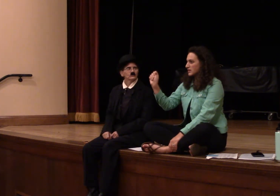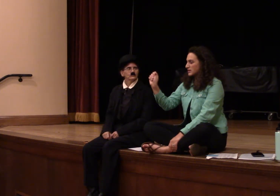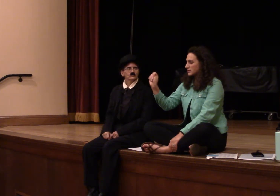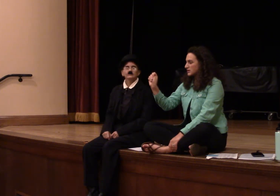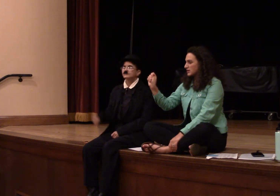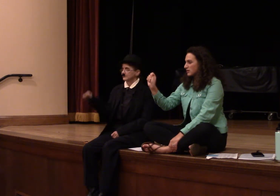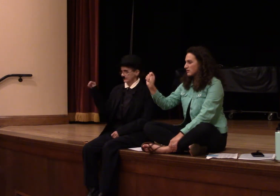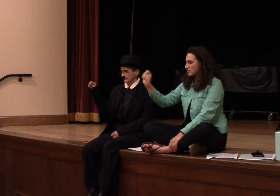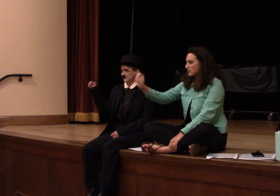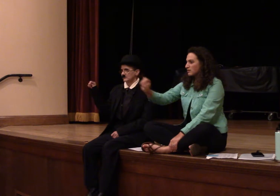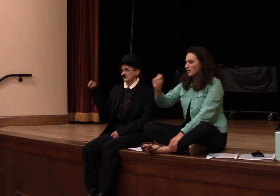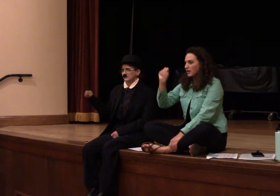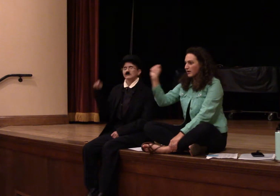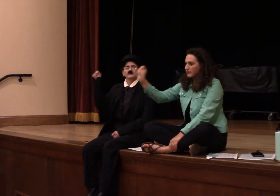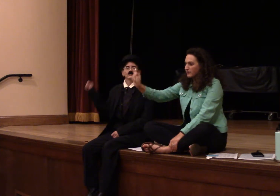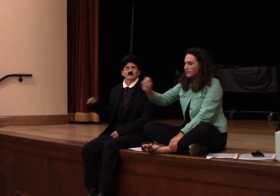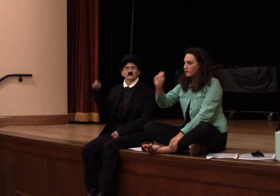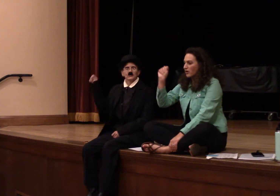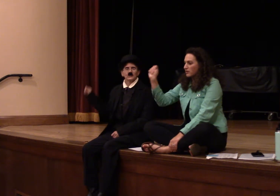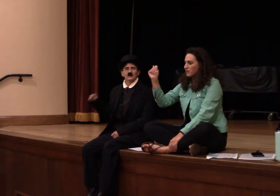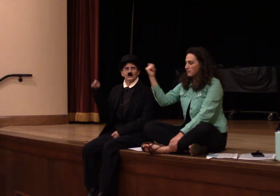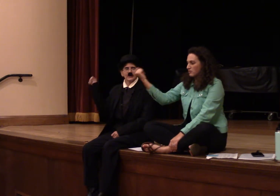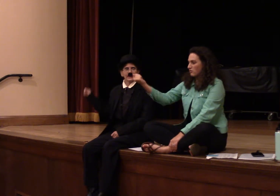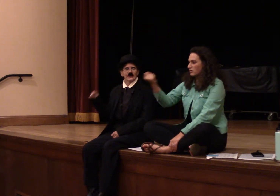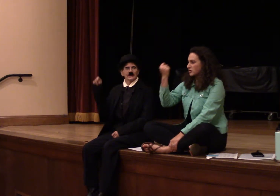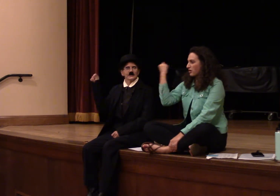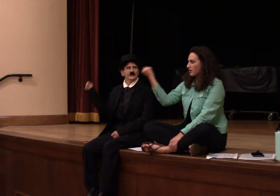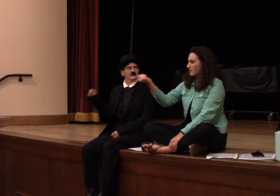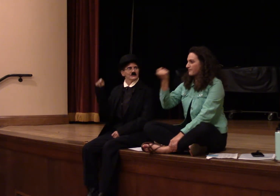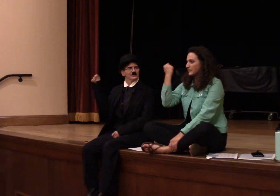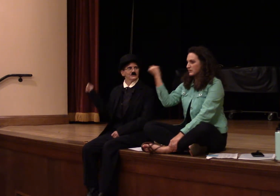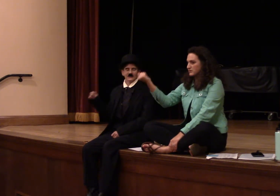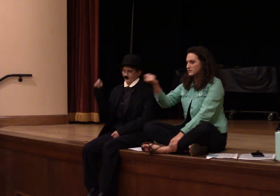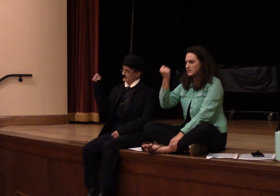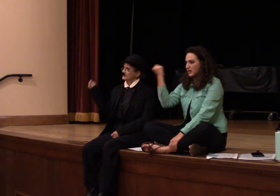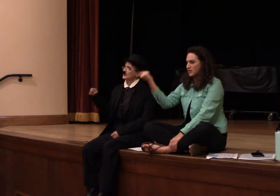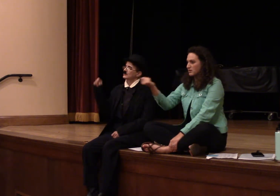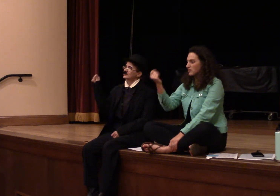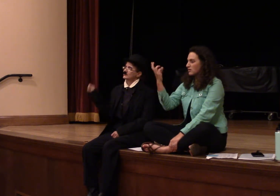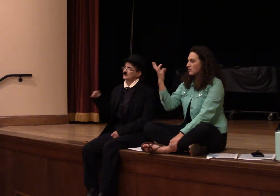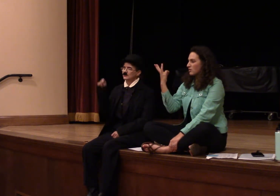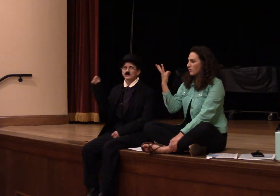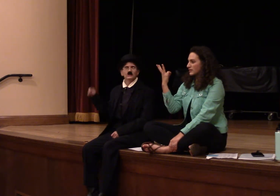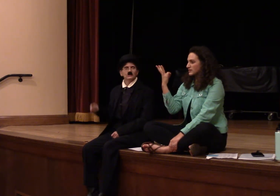is a T, again, in front, or turn it. Tuesday. Wednesday.